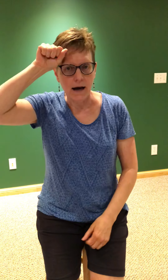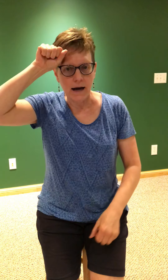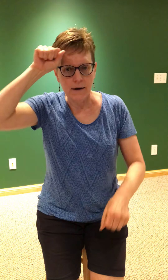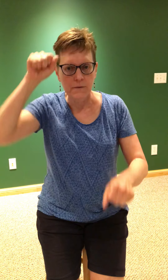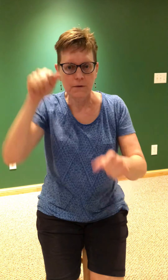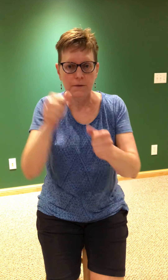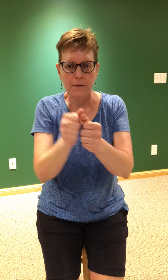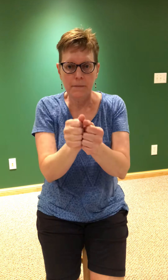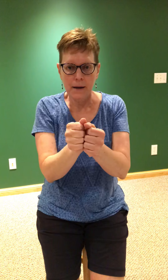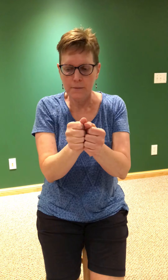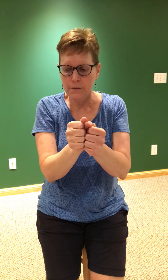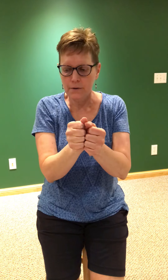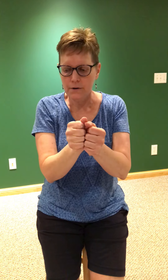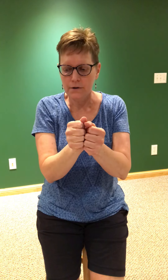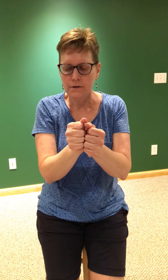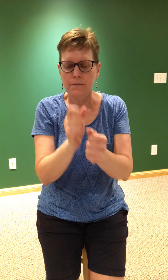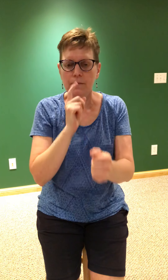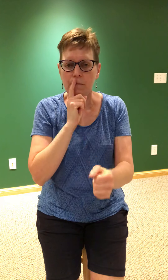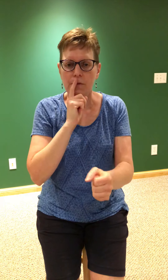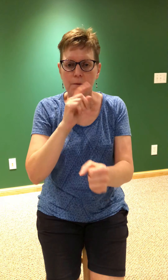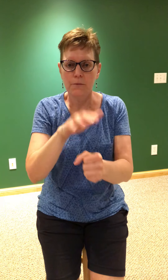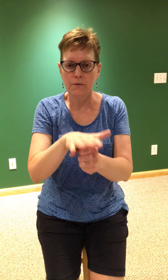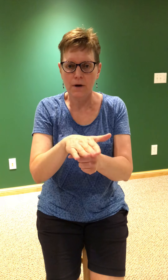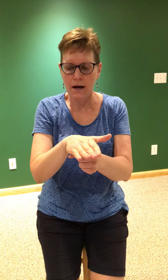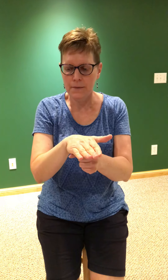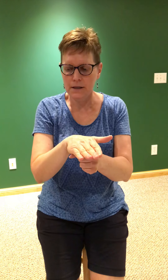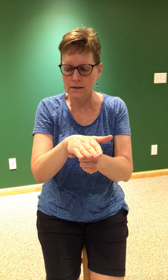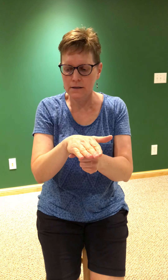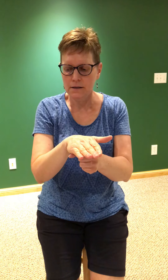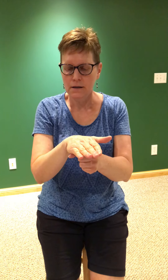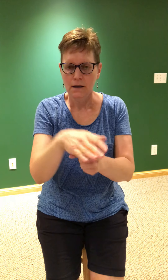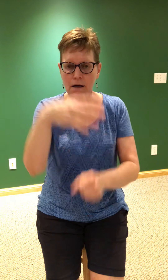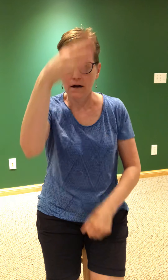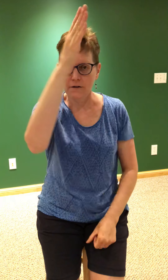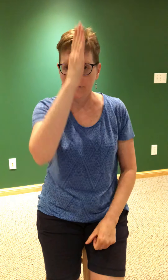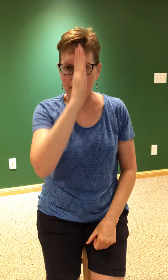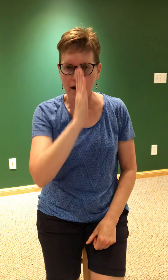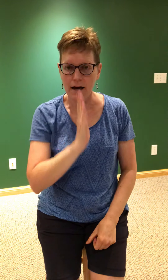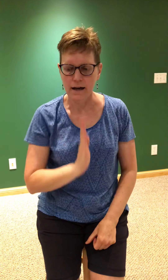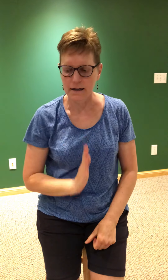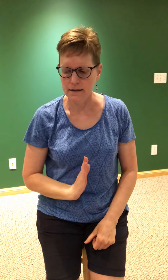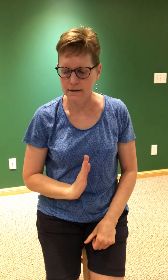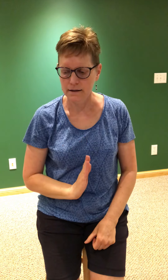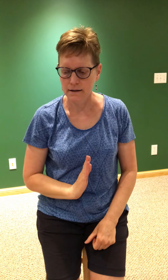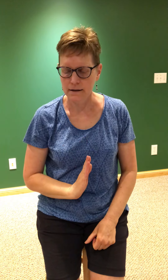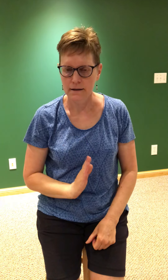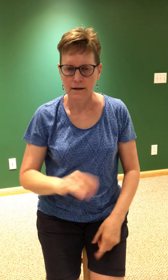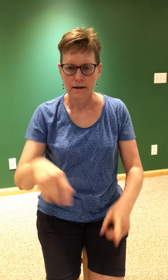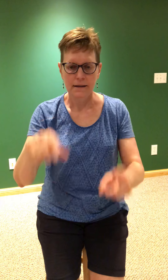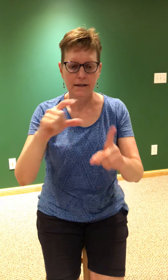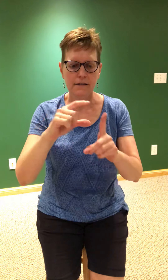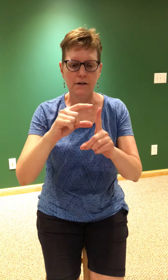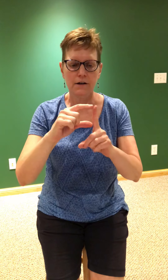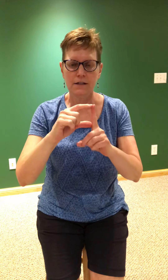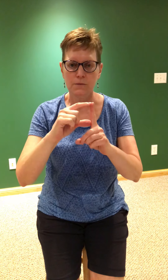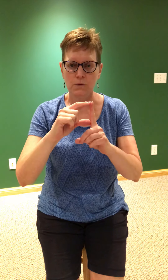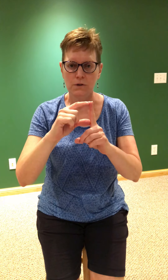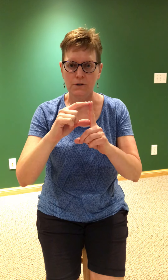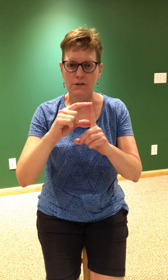I will remember the promise of God. These are his words